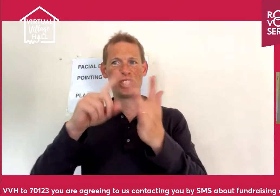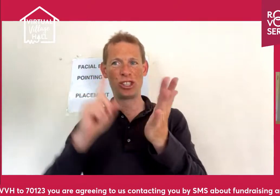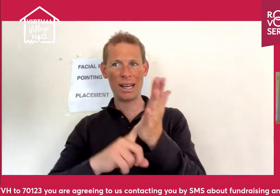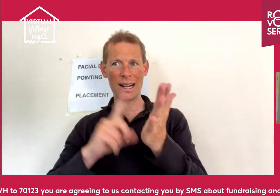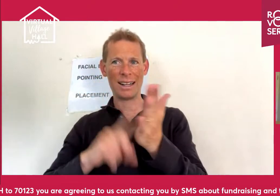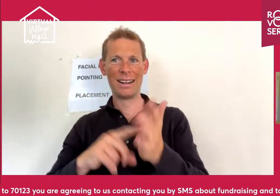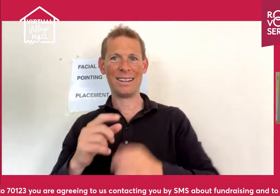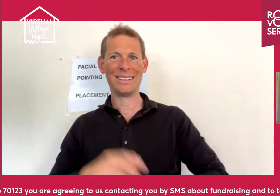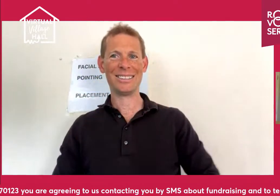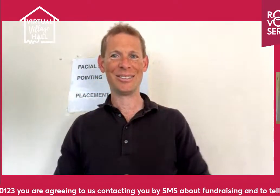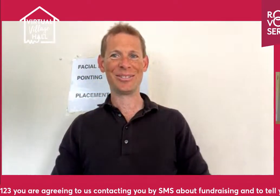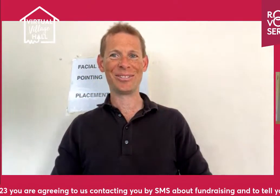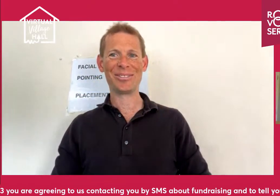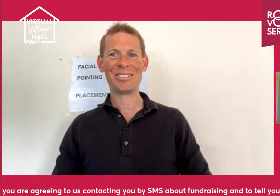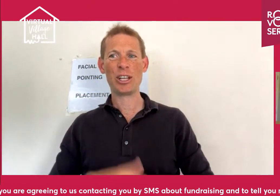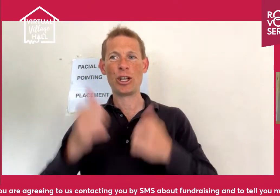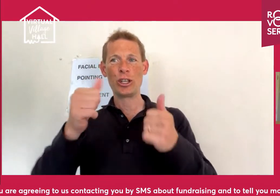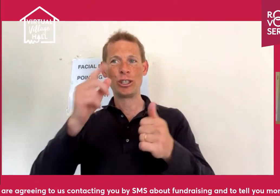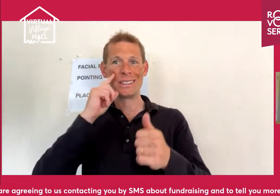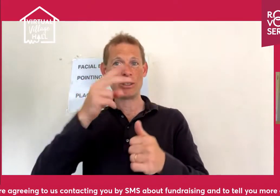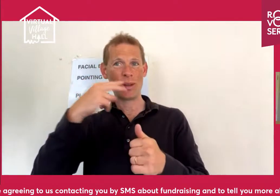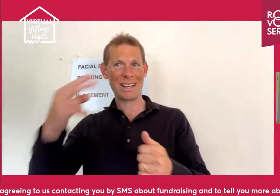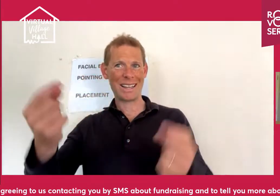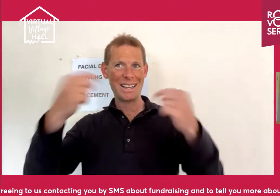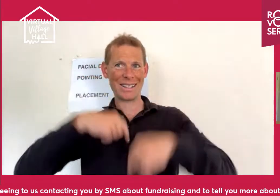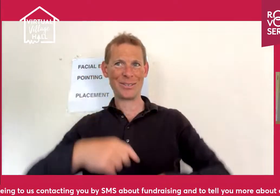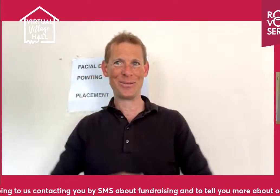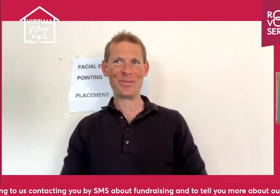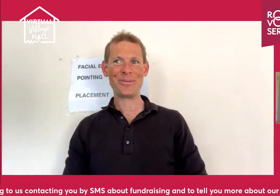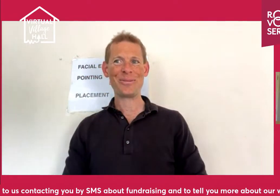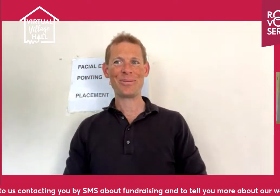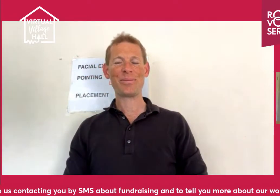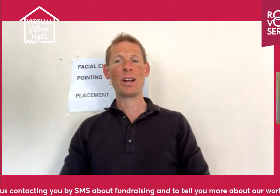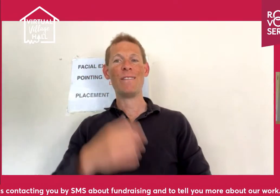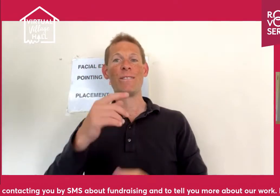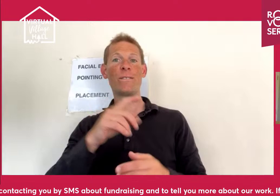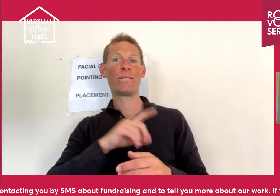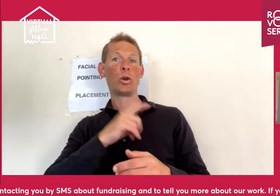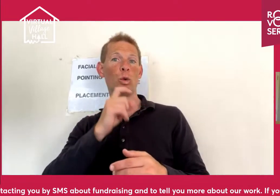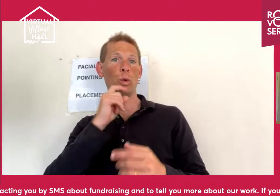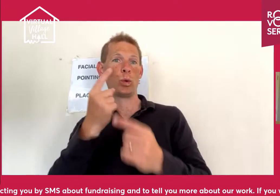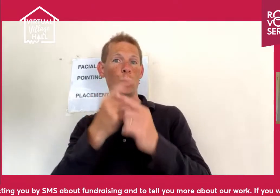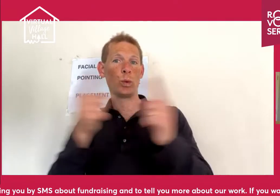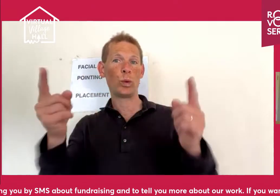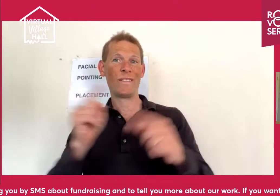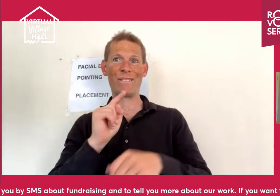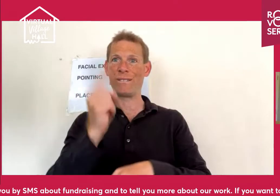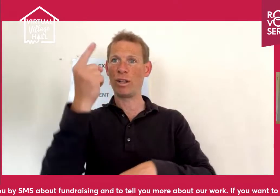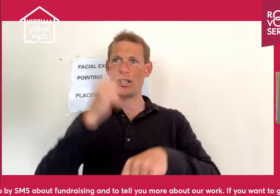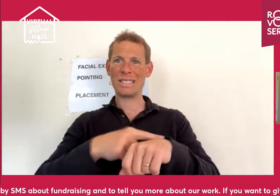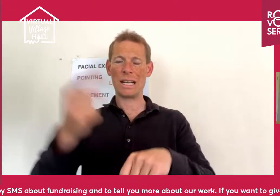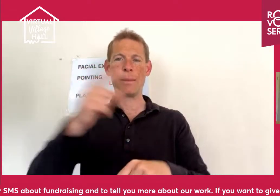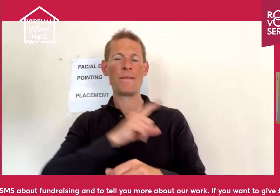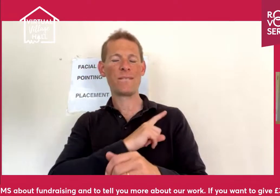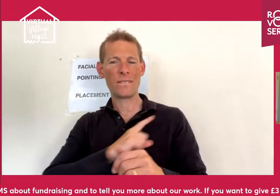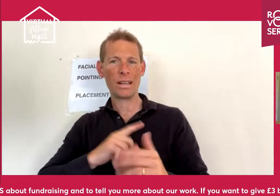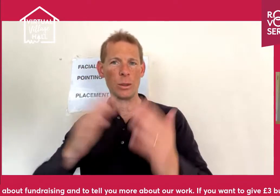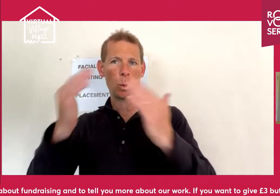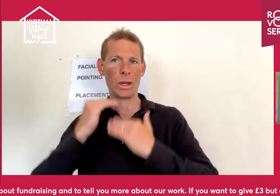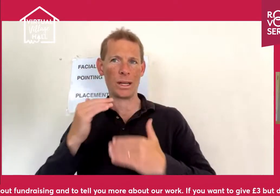session. And Jill as well. Good to see you all joining again this morning. Anyone who's joining us for the first